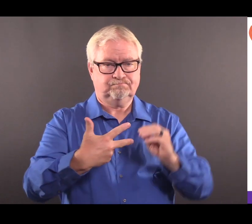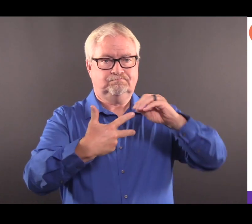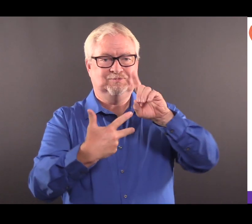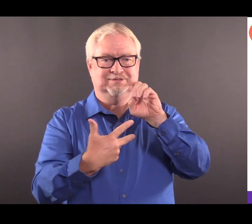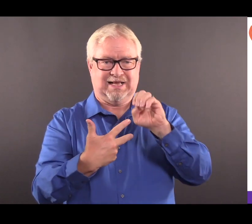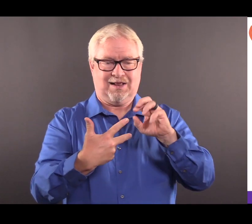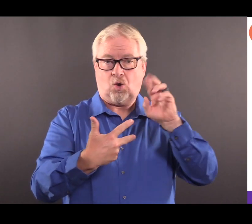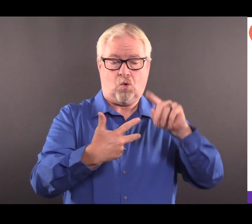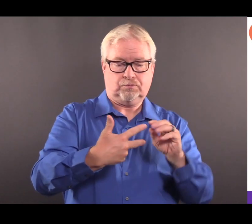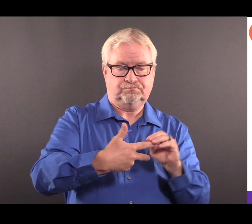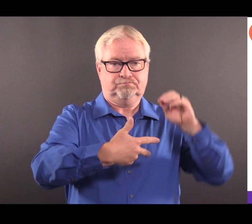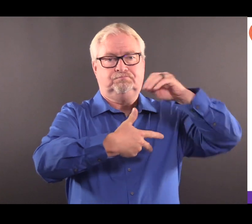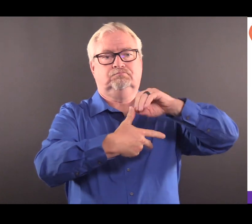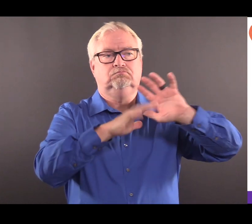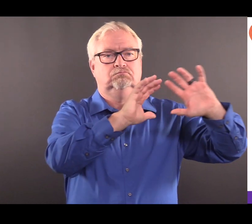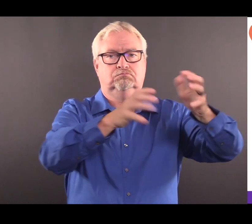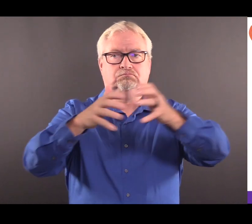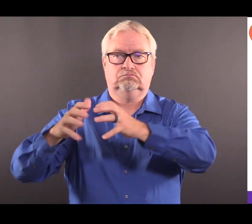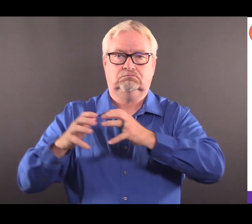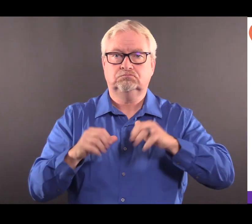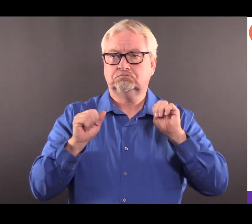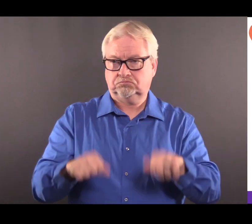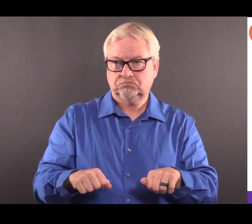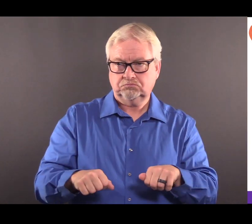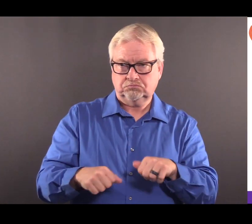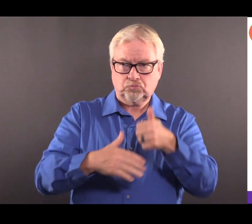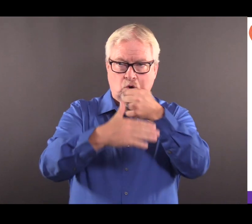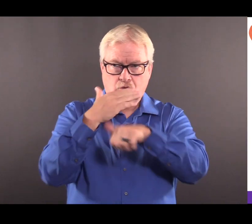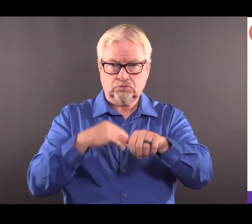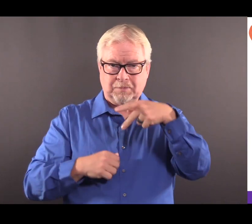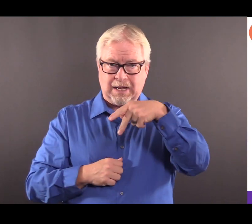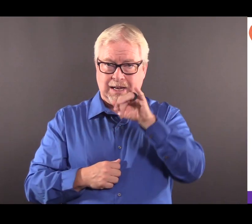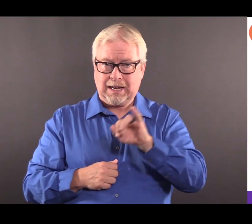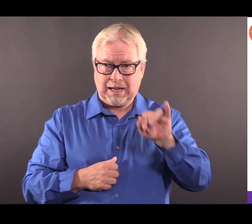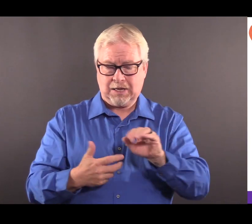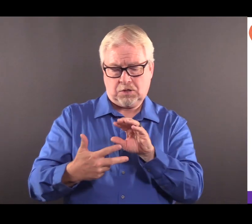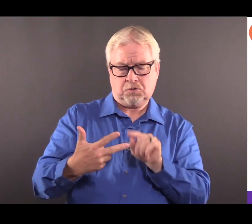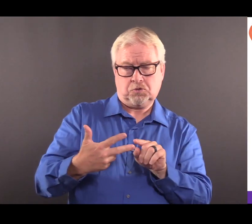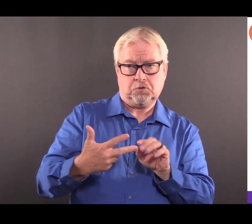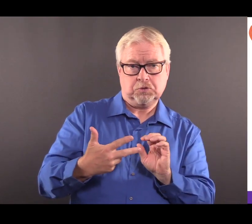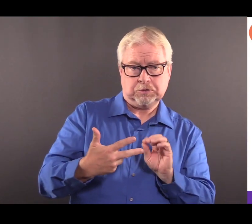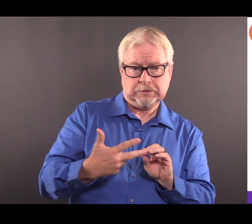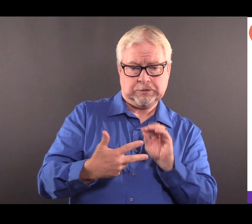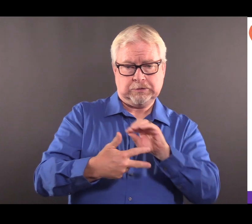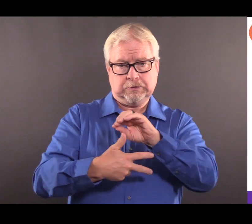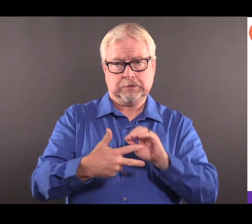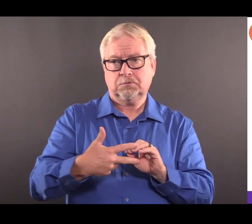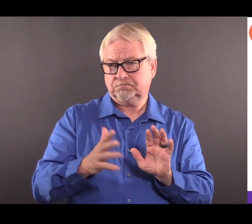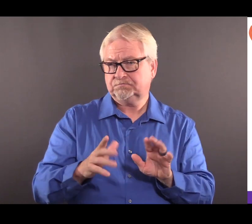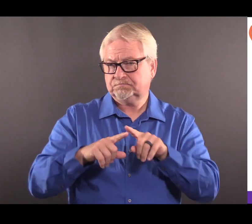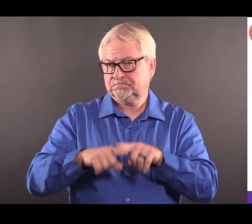data classified as de-identified or even aggregate data can actually fall into